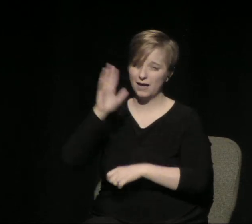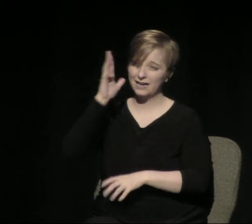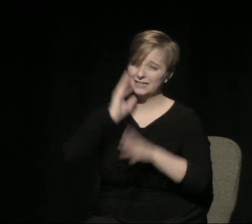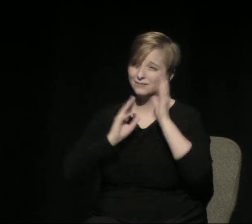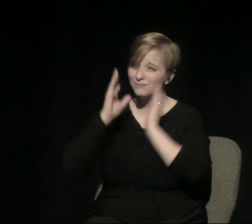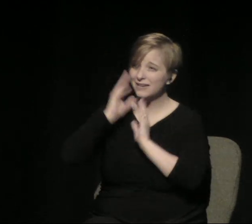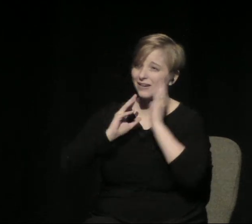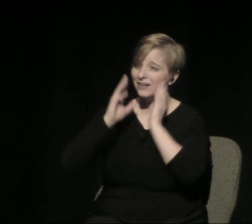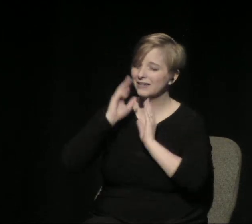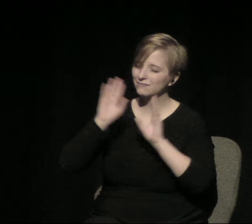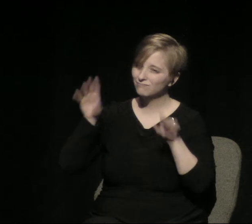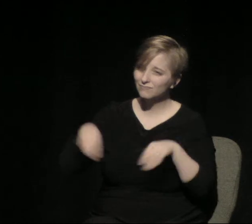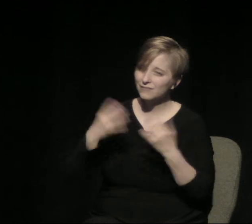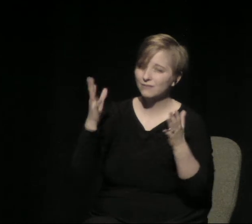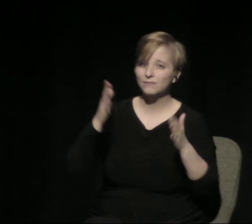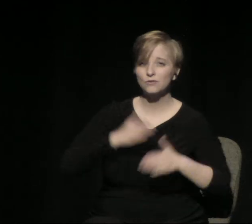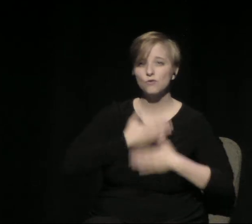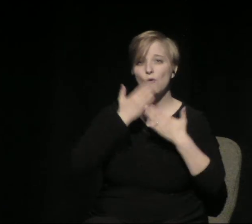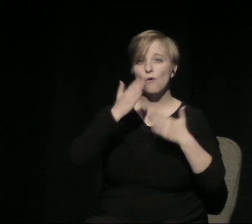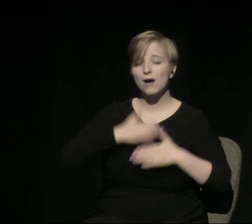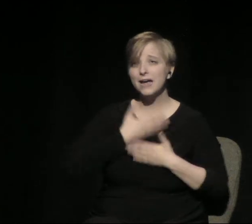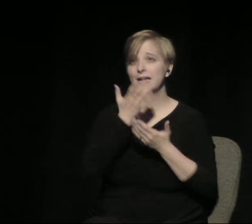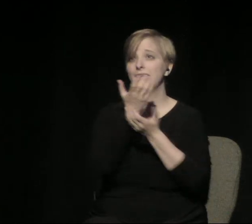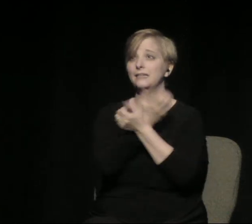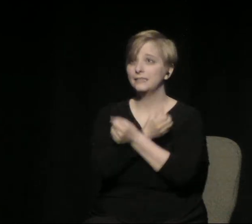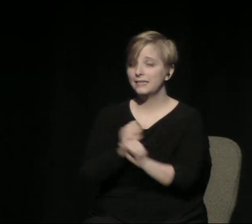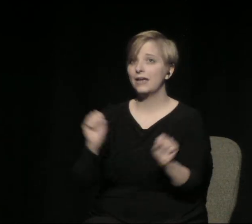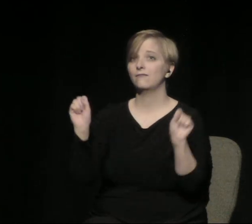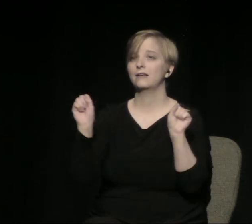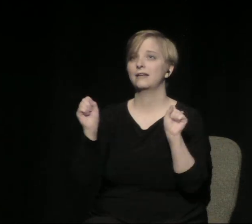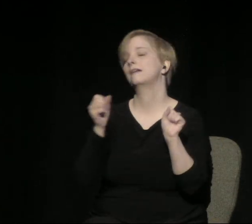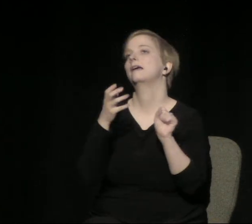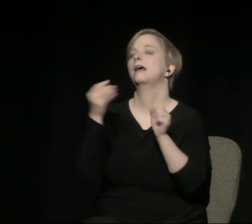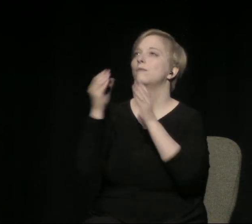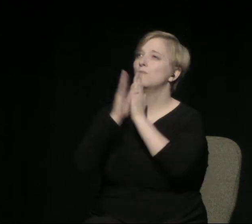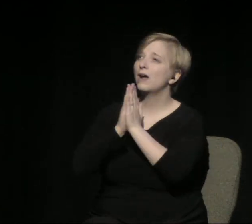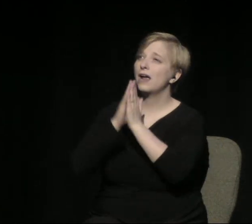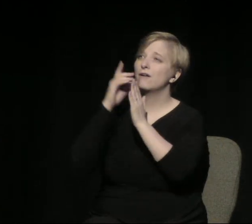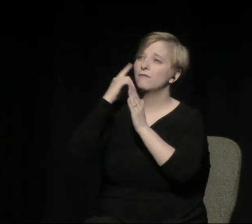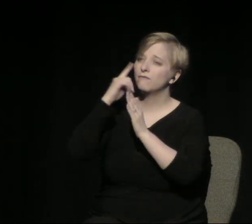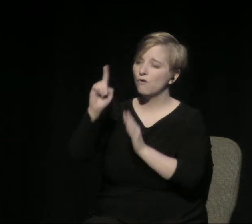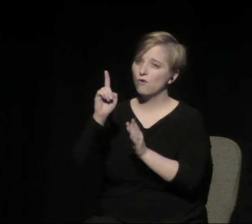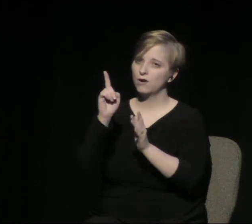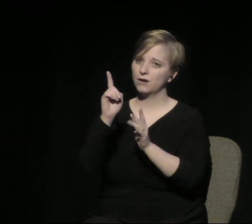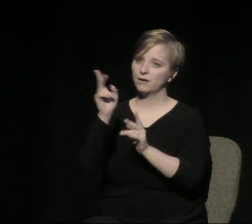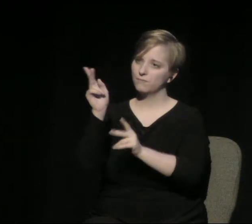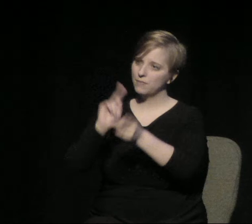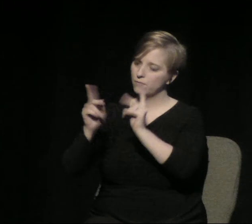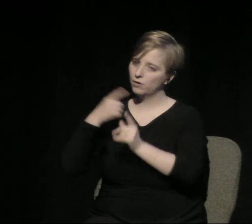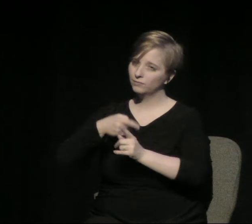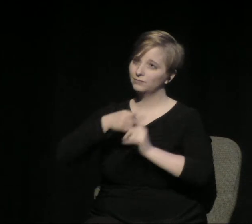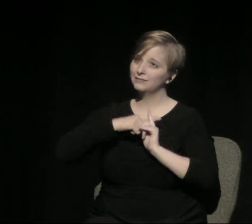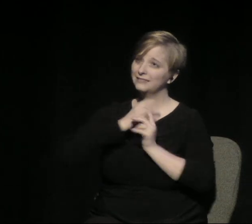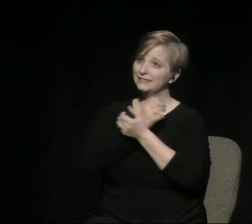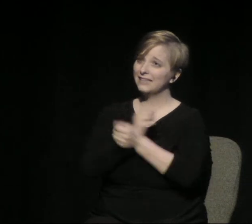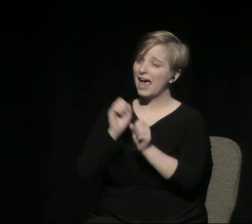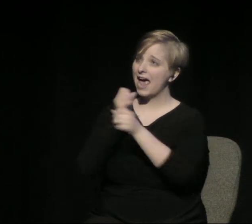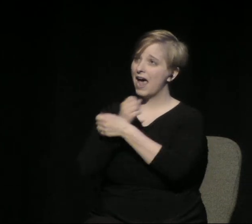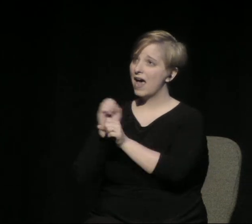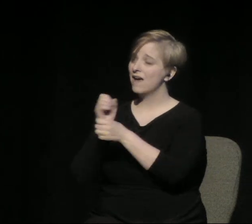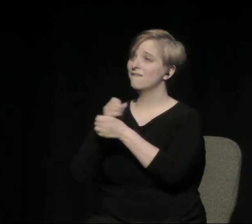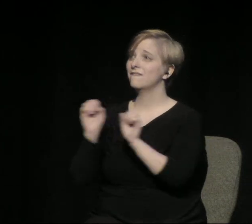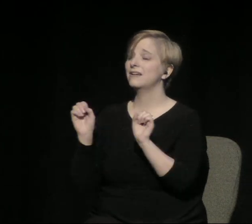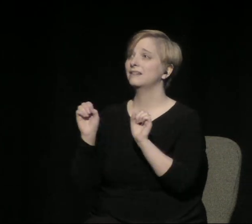Just bring them tons of joy and safety. And we pray for salvations on the trip. And we just pray as they get in